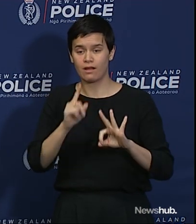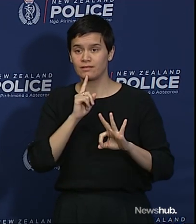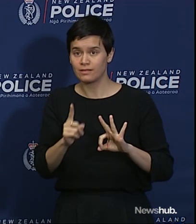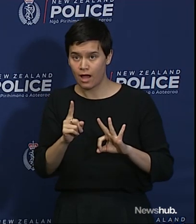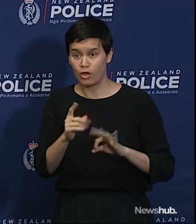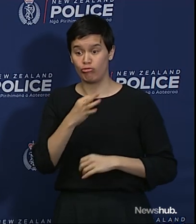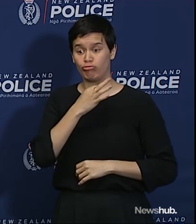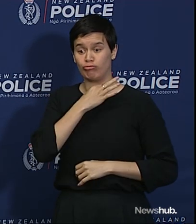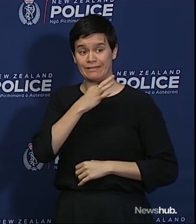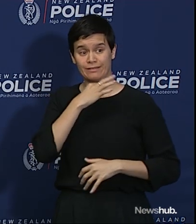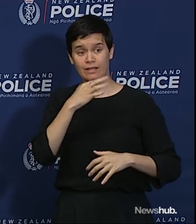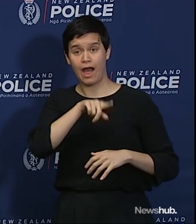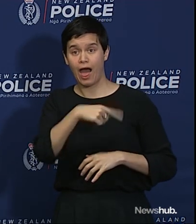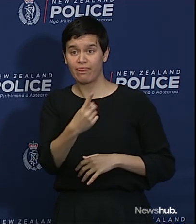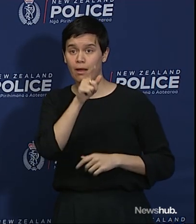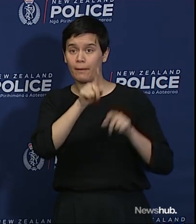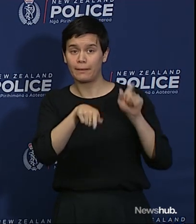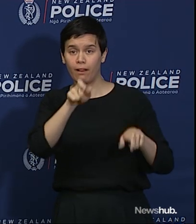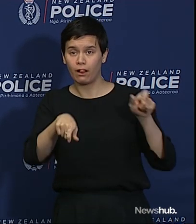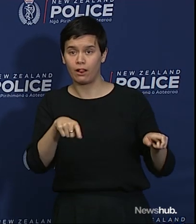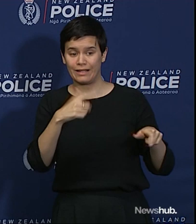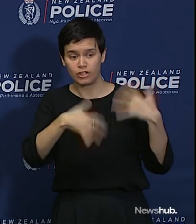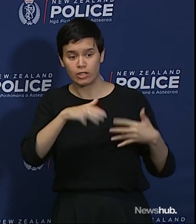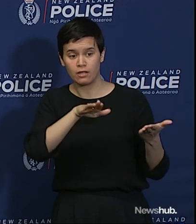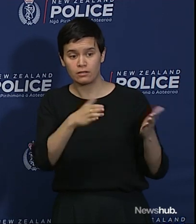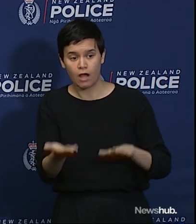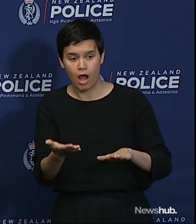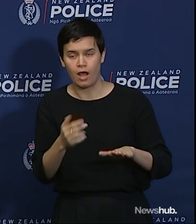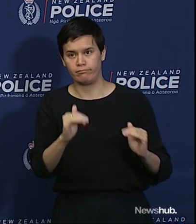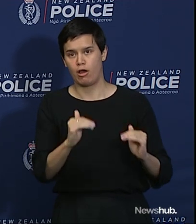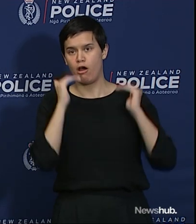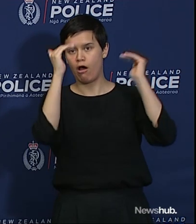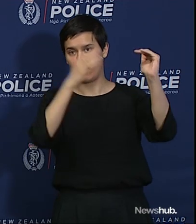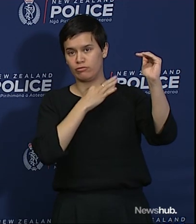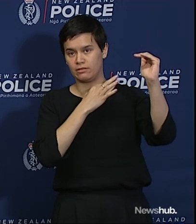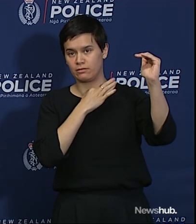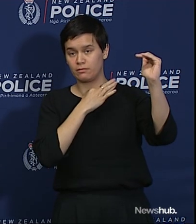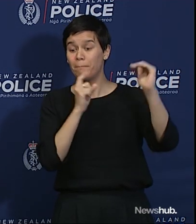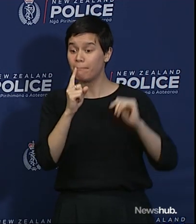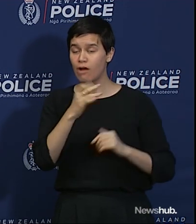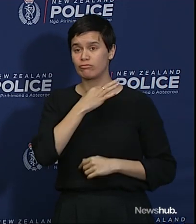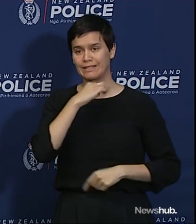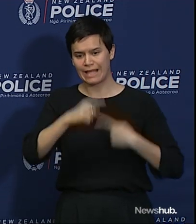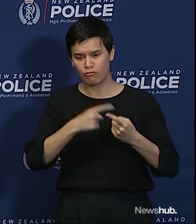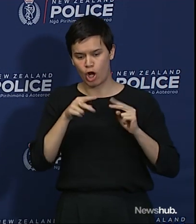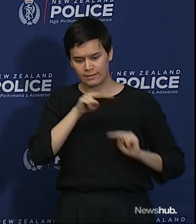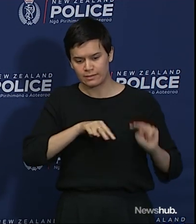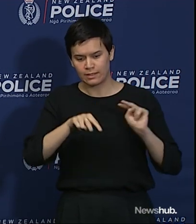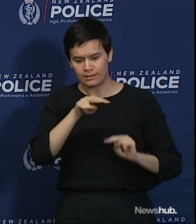high. I can assure you that risk is constantly being reassessed because